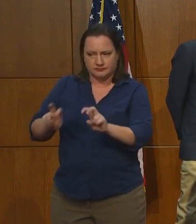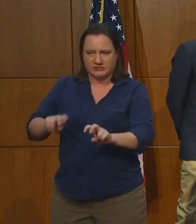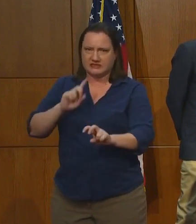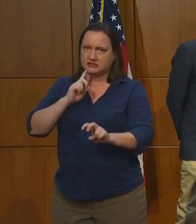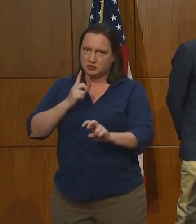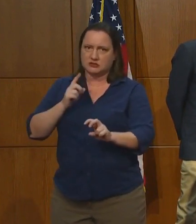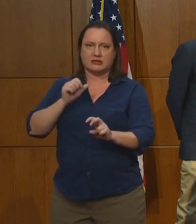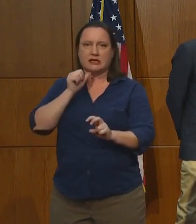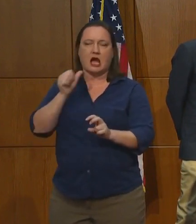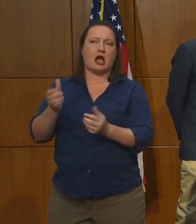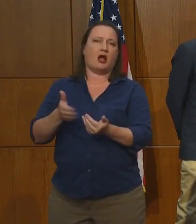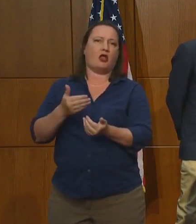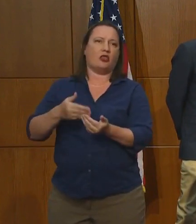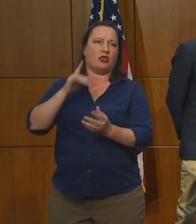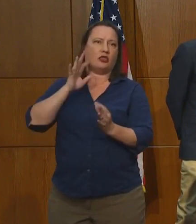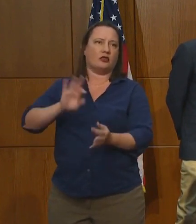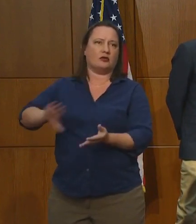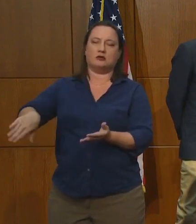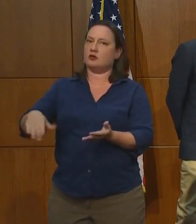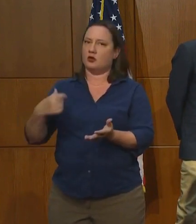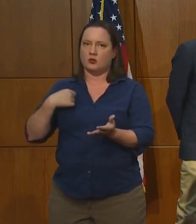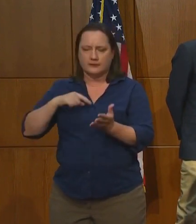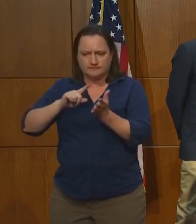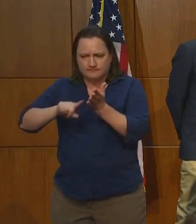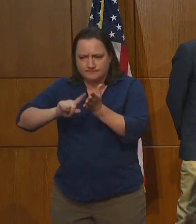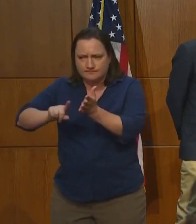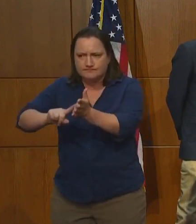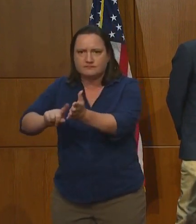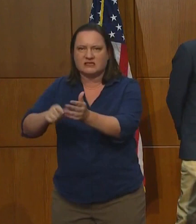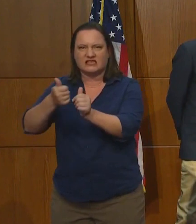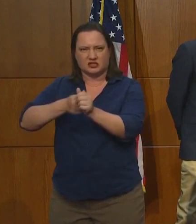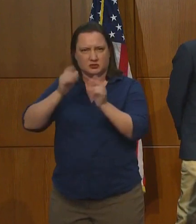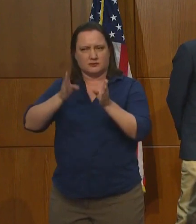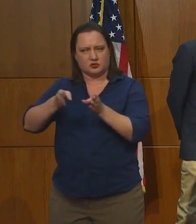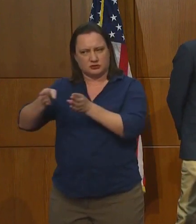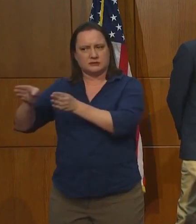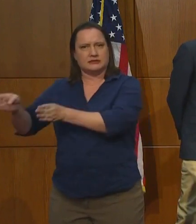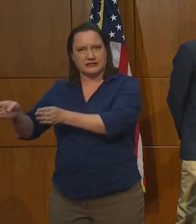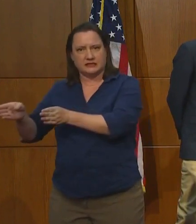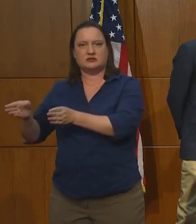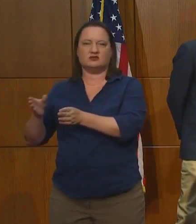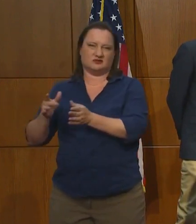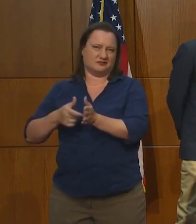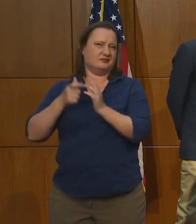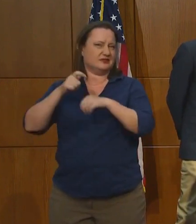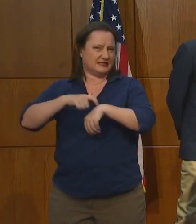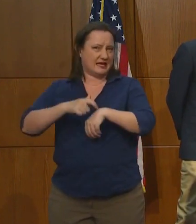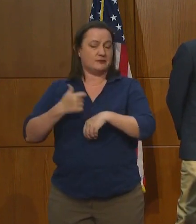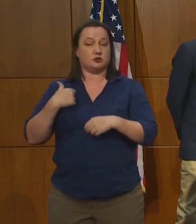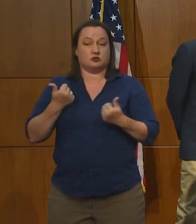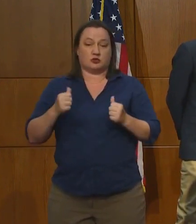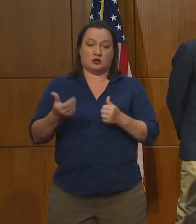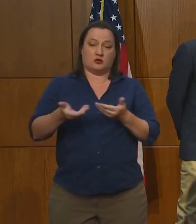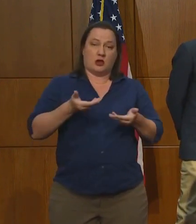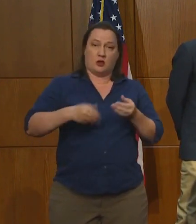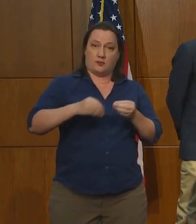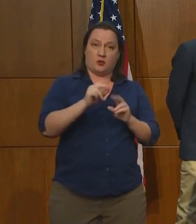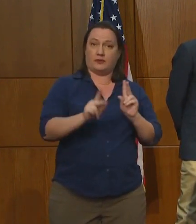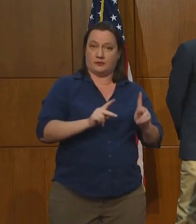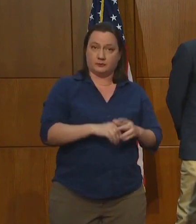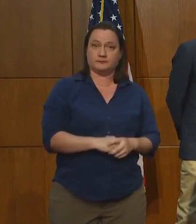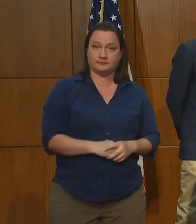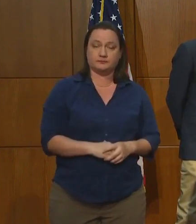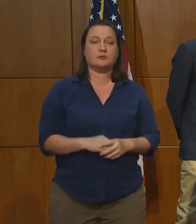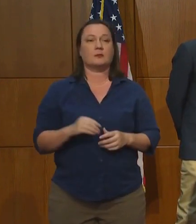different with our accounts issues that we have to do research on and back up, but we are working on that to hire more people. With emergency temporary standards from Department of Labor